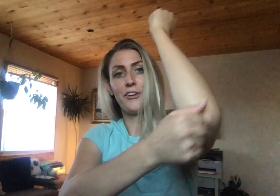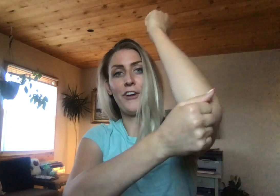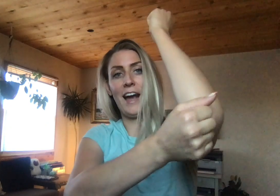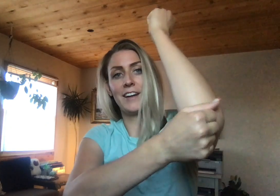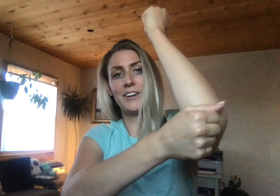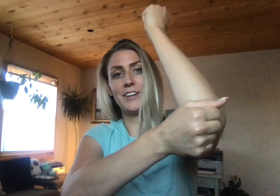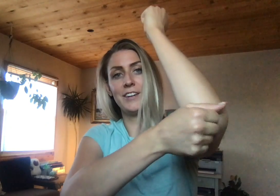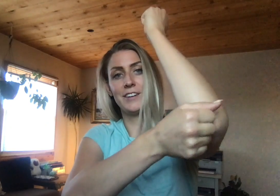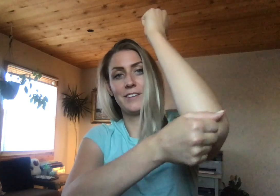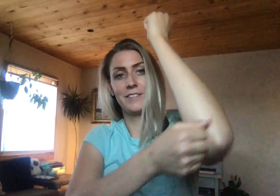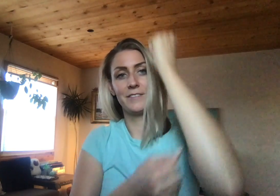cracker,